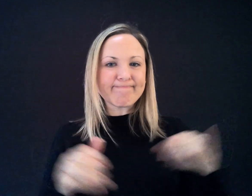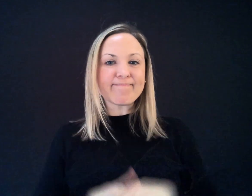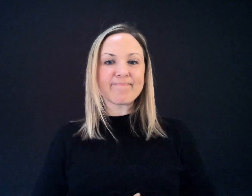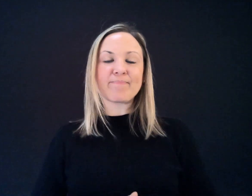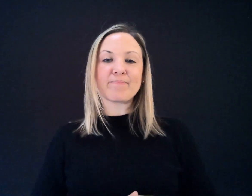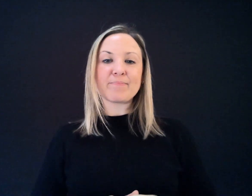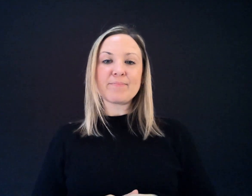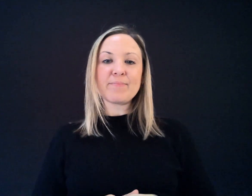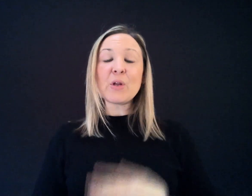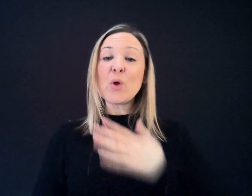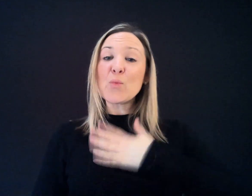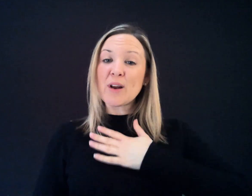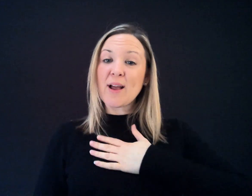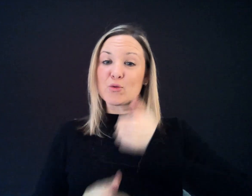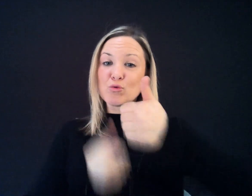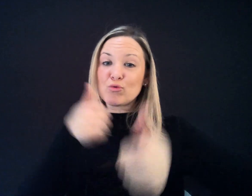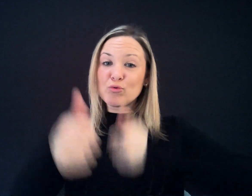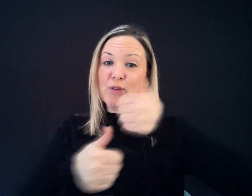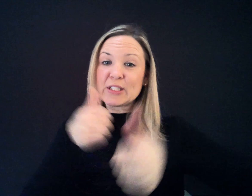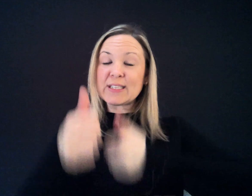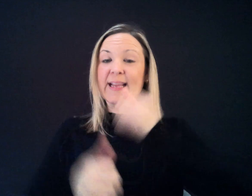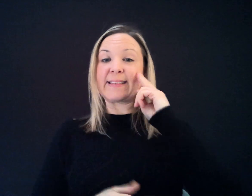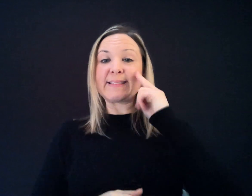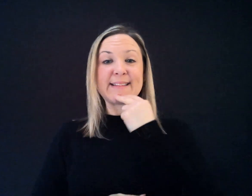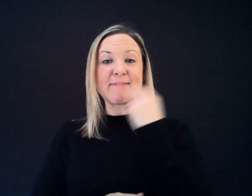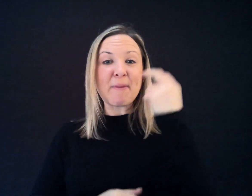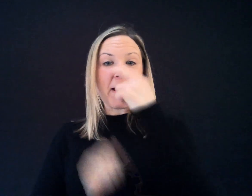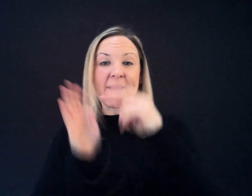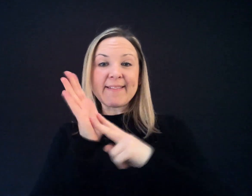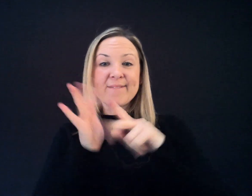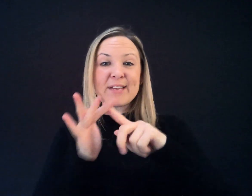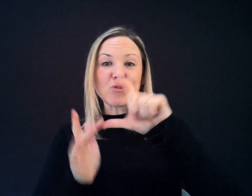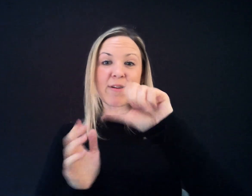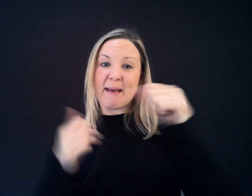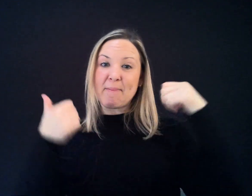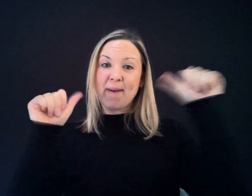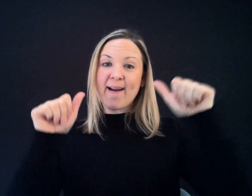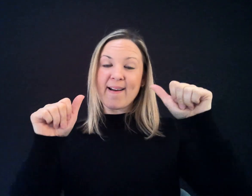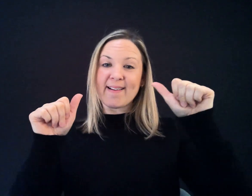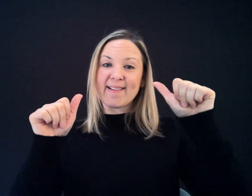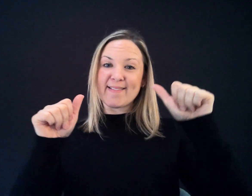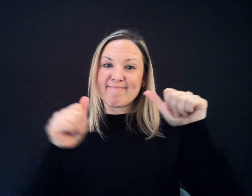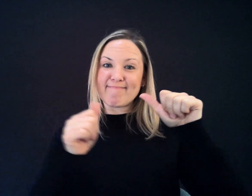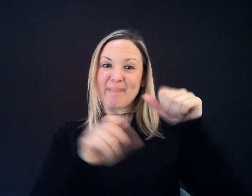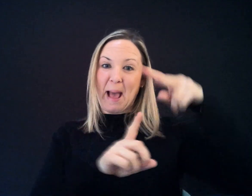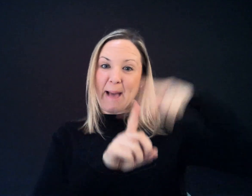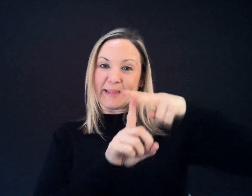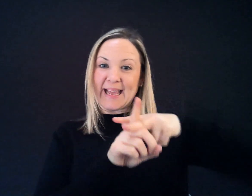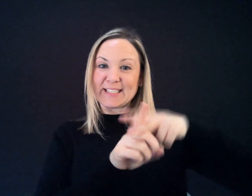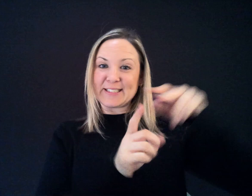We would like to congratulate deafblind Victorians on their successful grant application and look forward to the ongoing great work